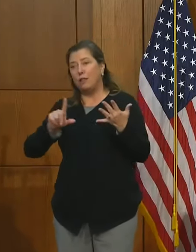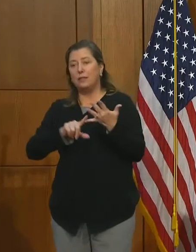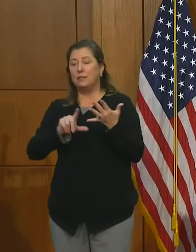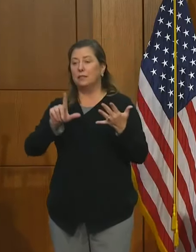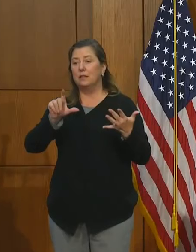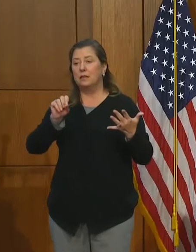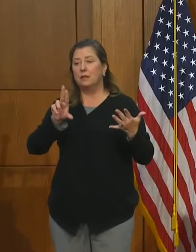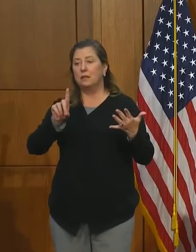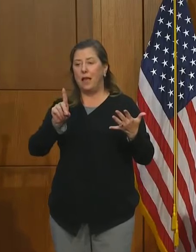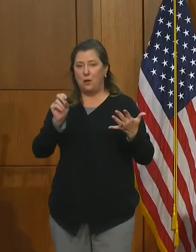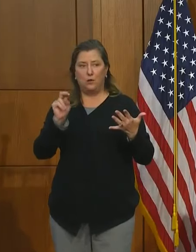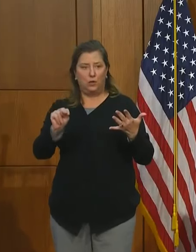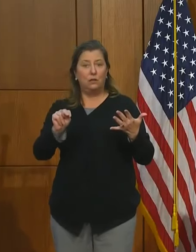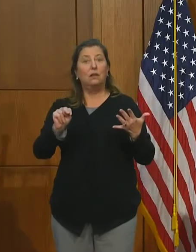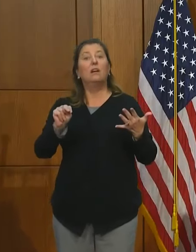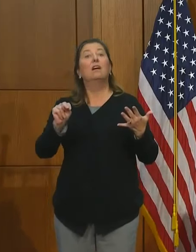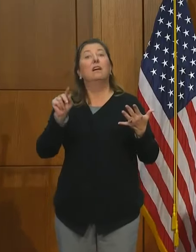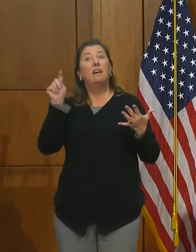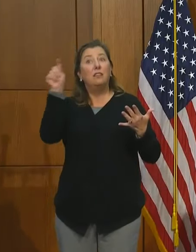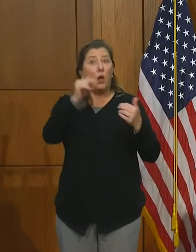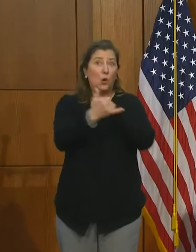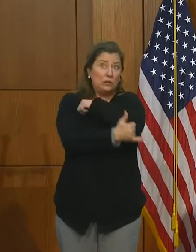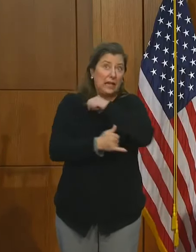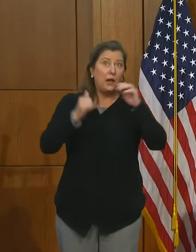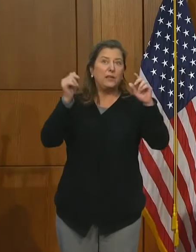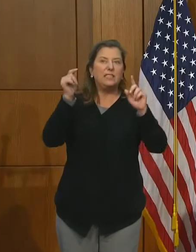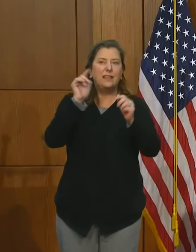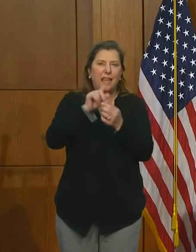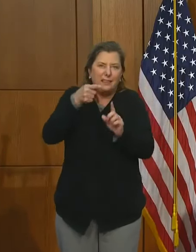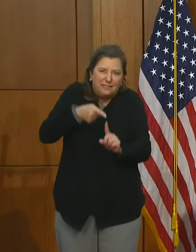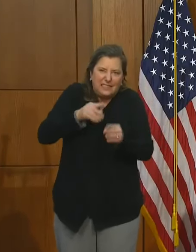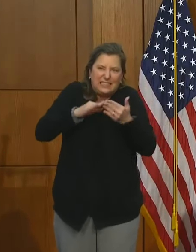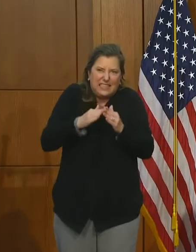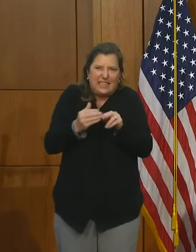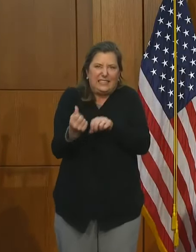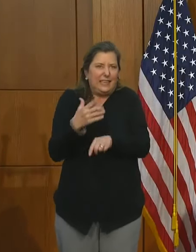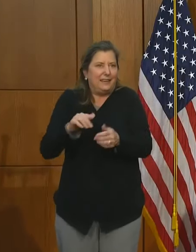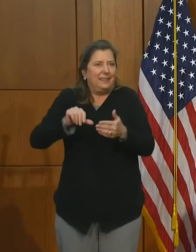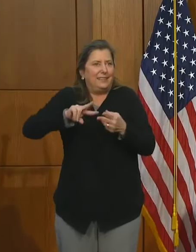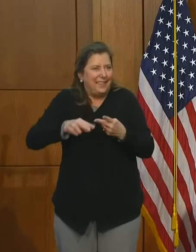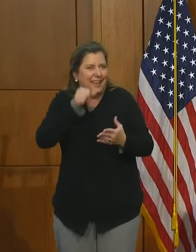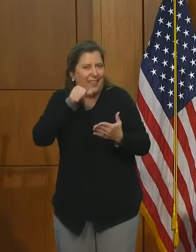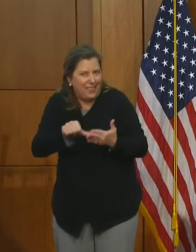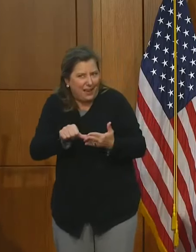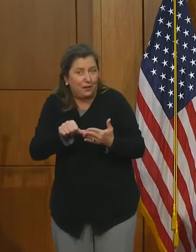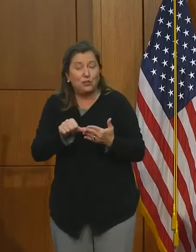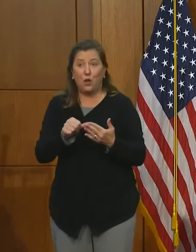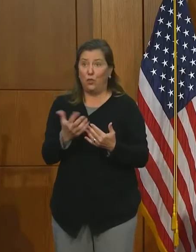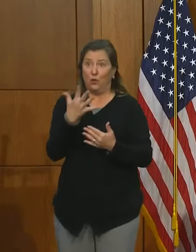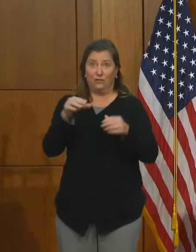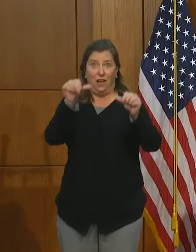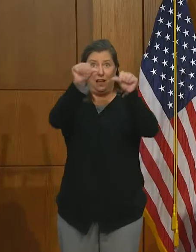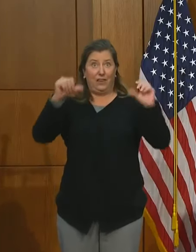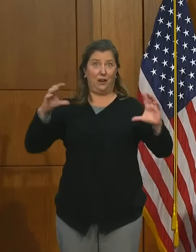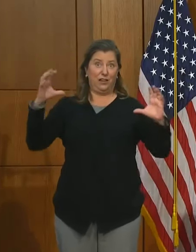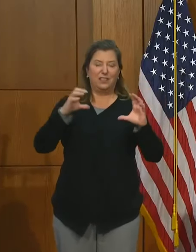and towns within those jurisdictions that followed up with a follow-up letter. Those five jurisdictions yesterday accounted